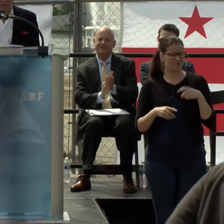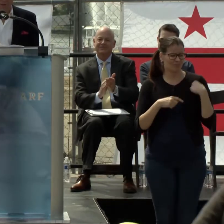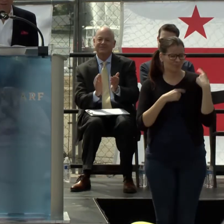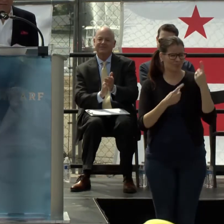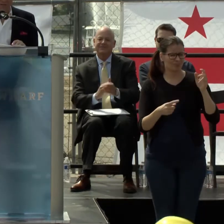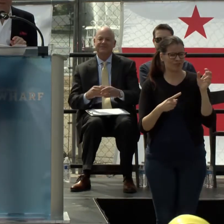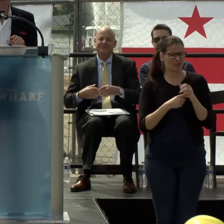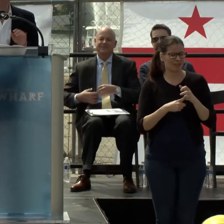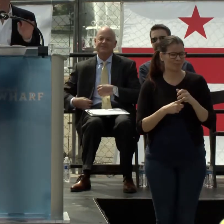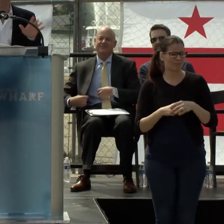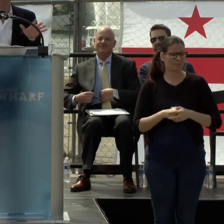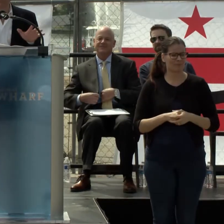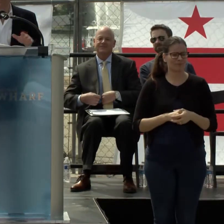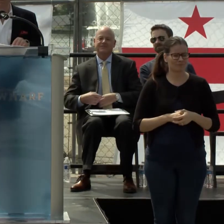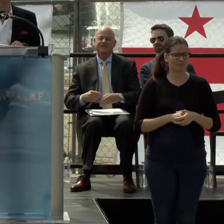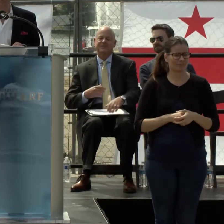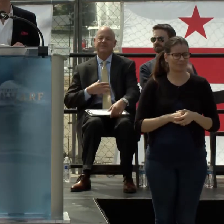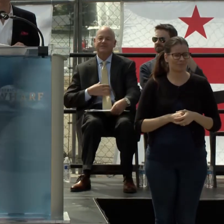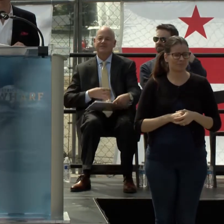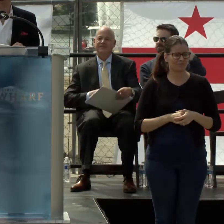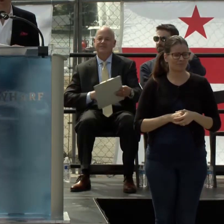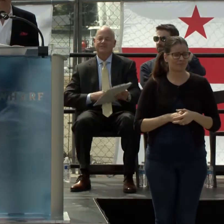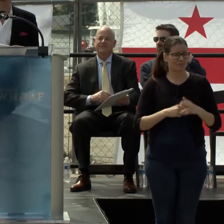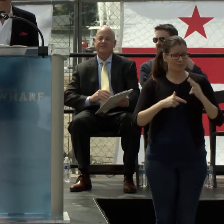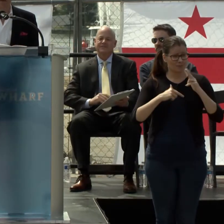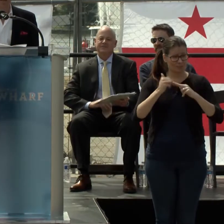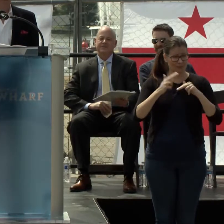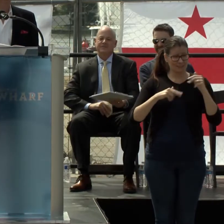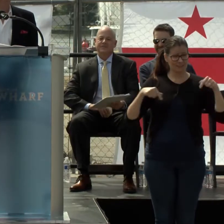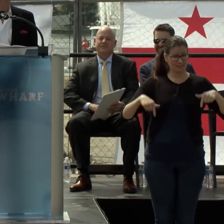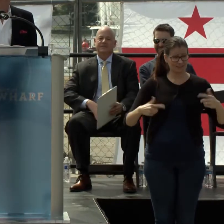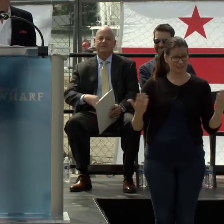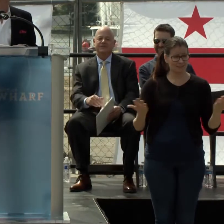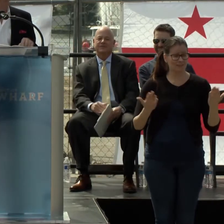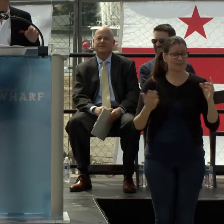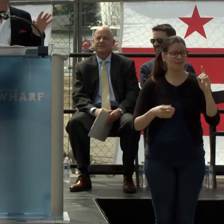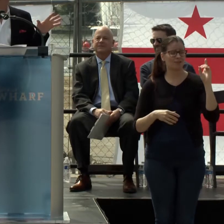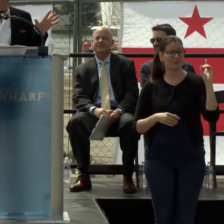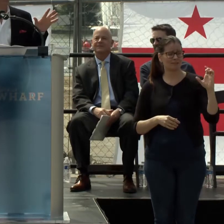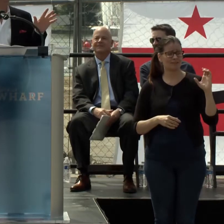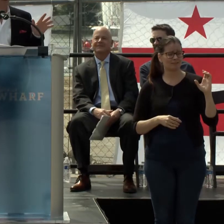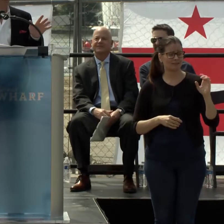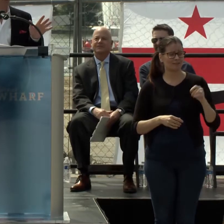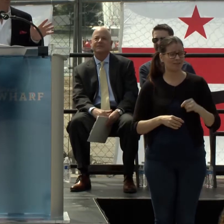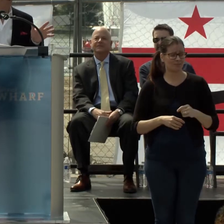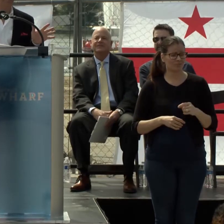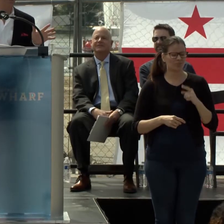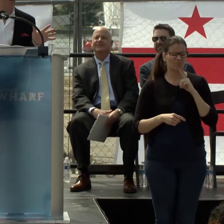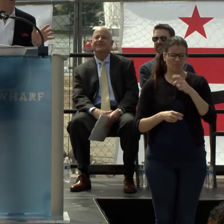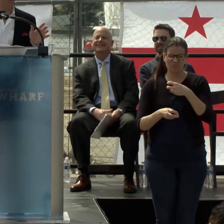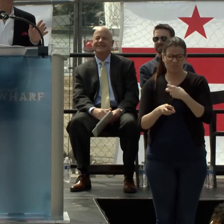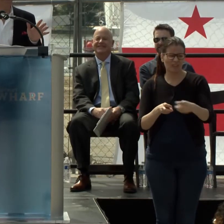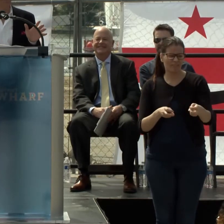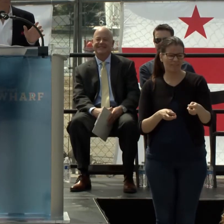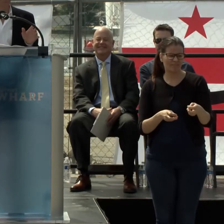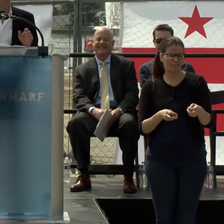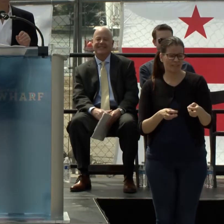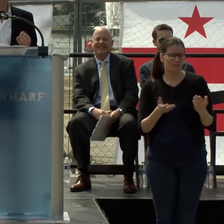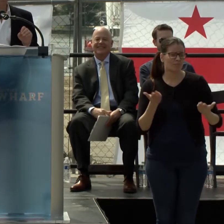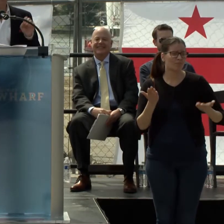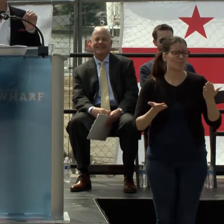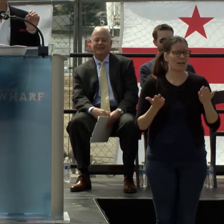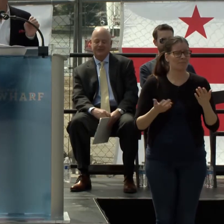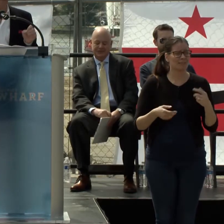Now, to build anything in the District of Columbia is no simple prospect. If any of you have tried to remodel your bathrooms or your